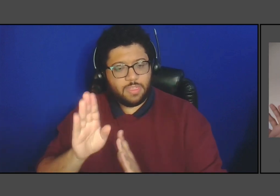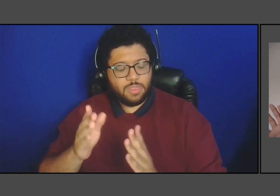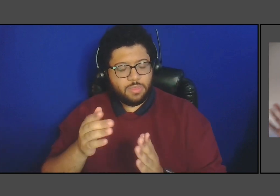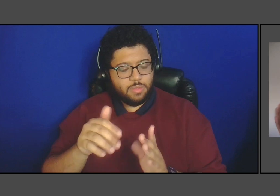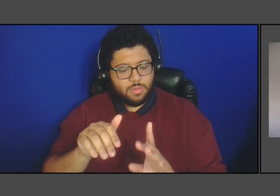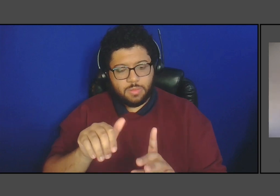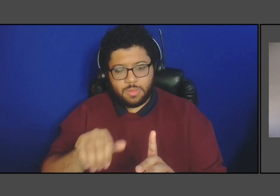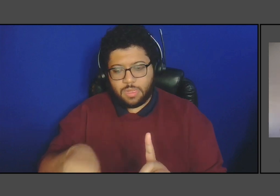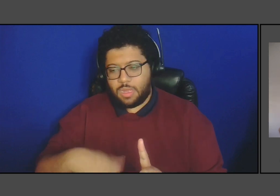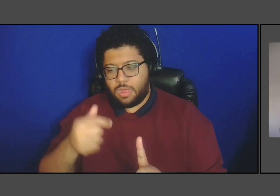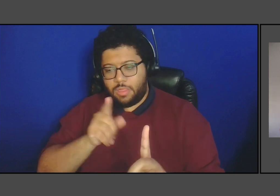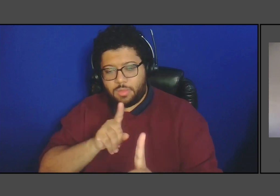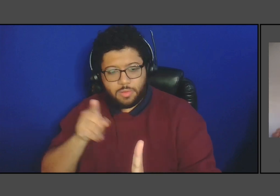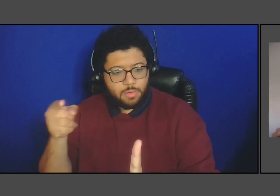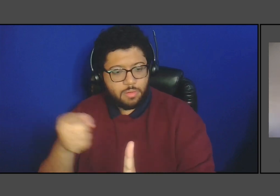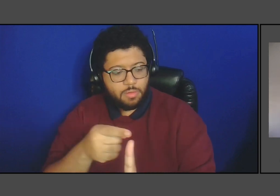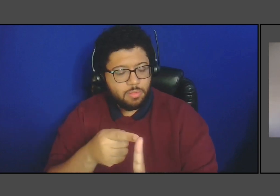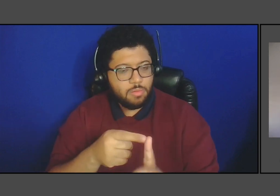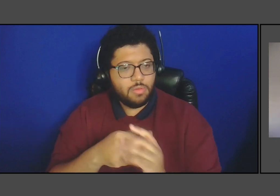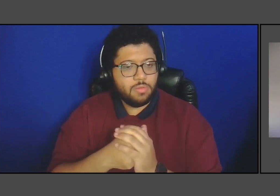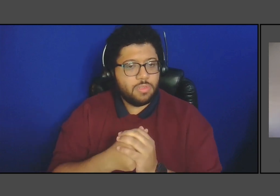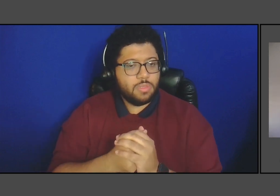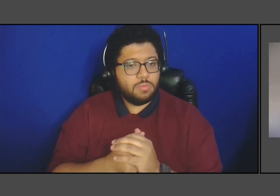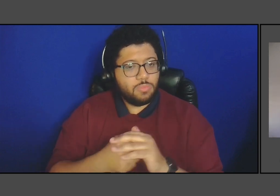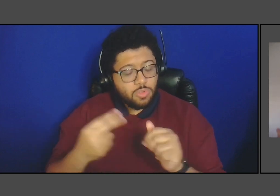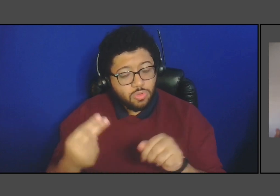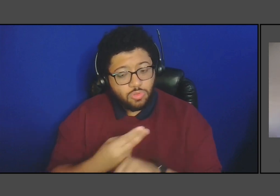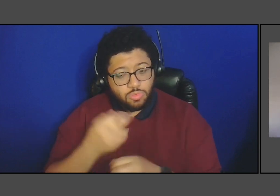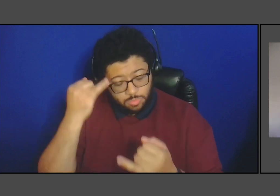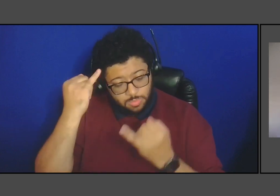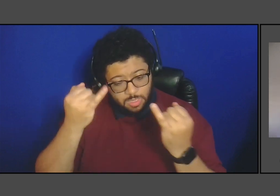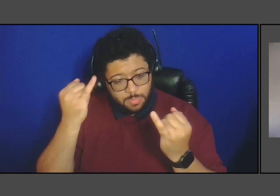Don't use that imagination to disrupt the status quo.